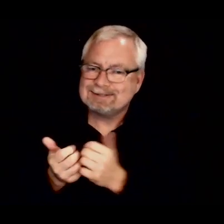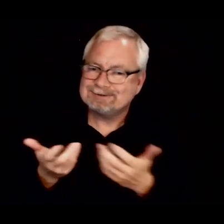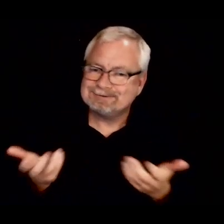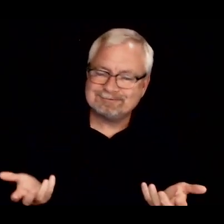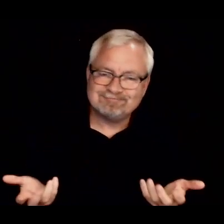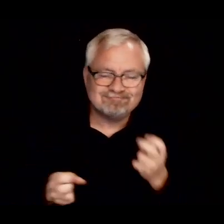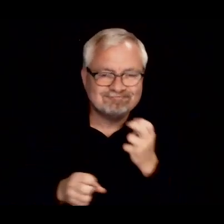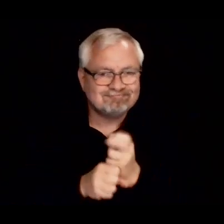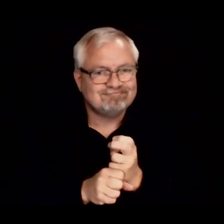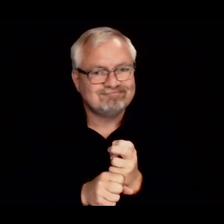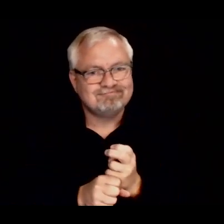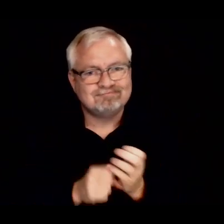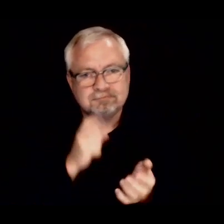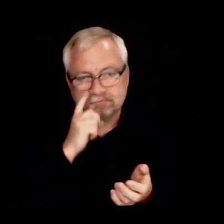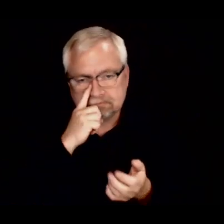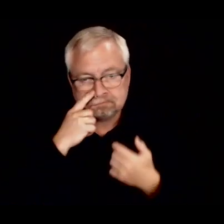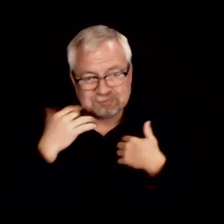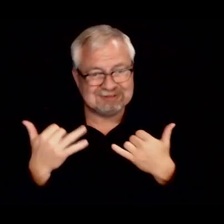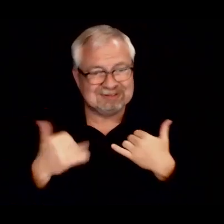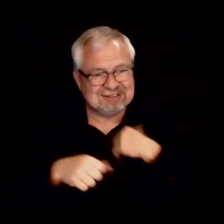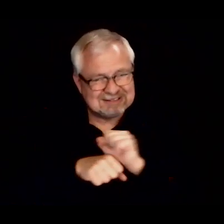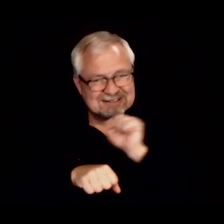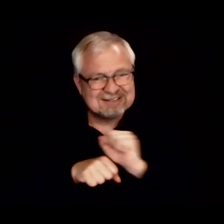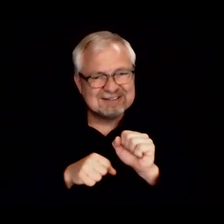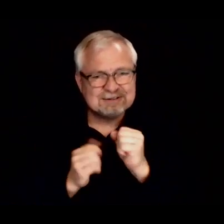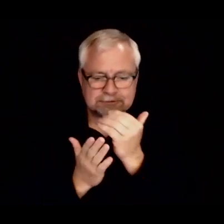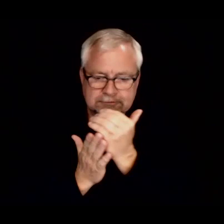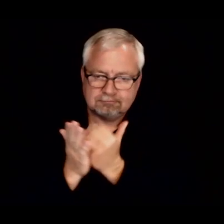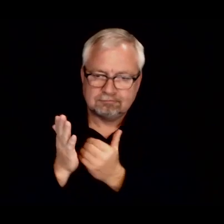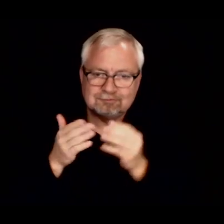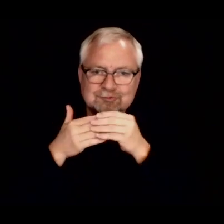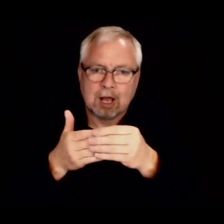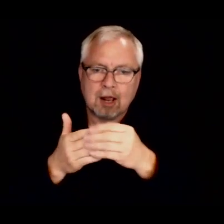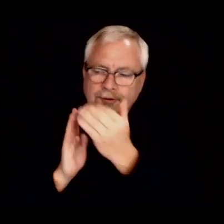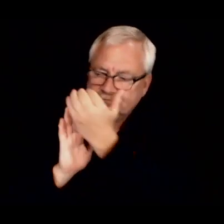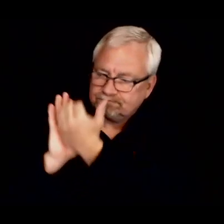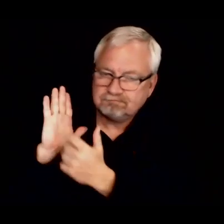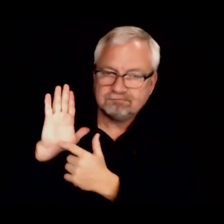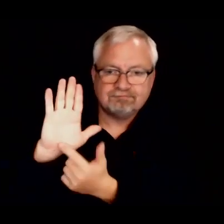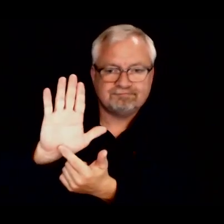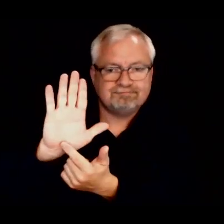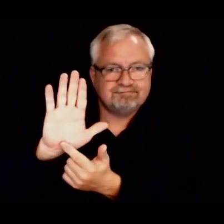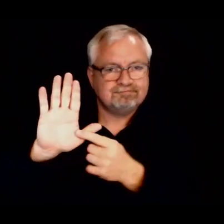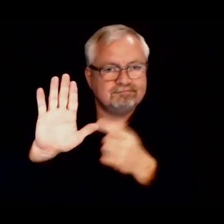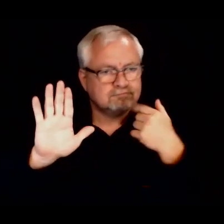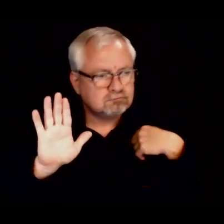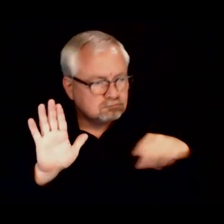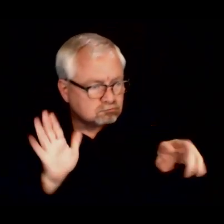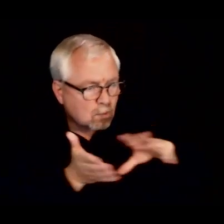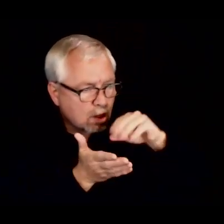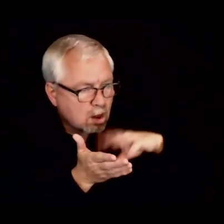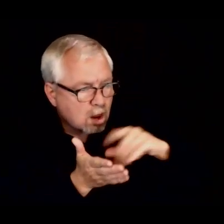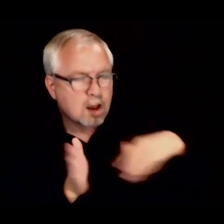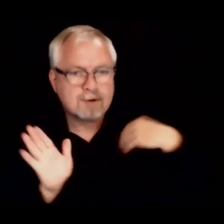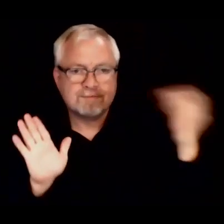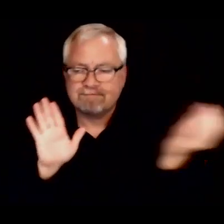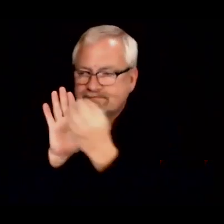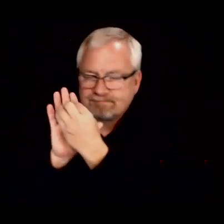guidance is forthcoming. But as we said, we keep learning new things, and so that's why it's a evolving